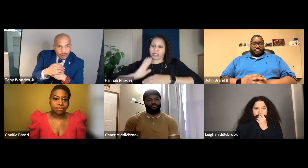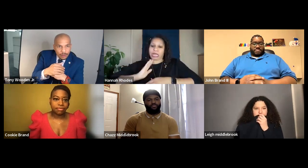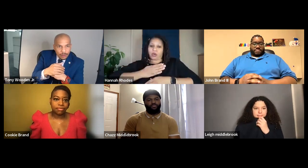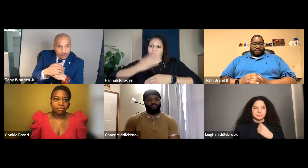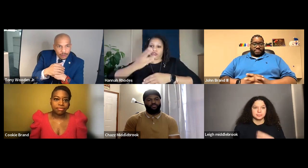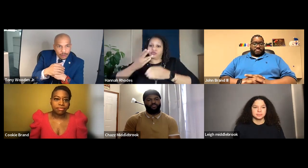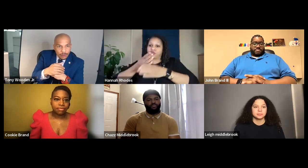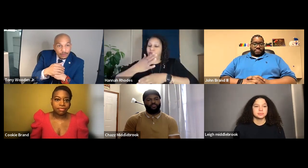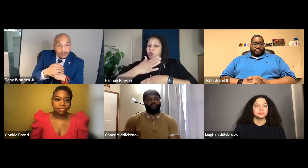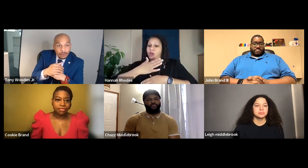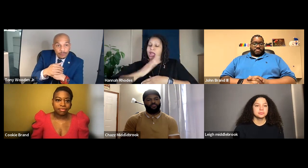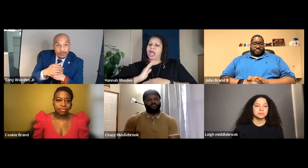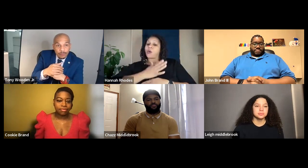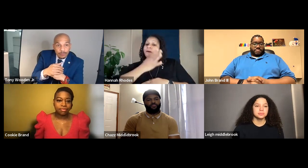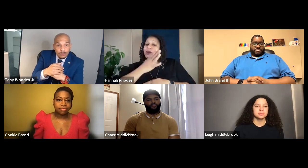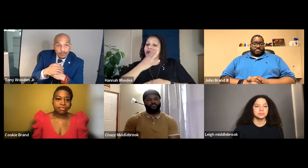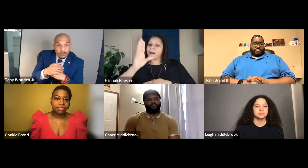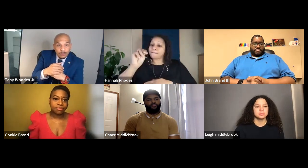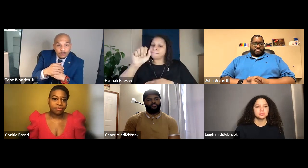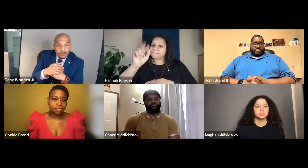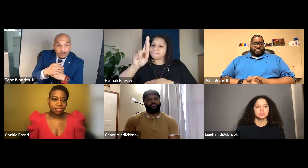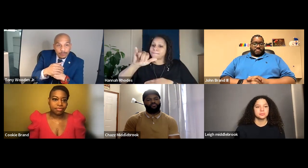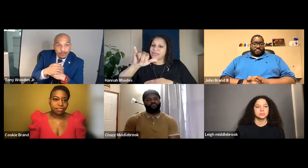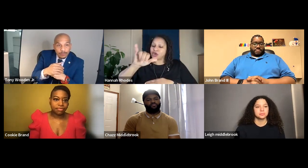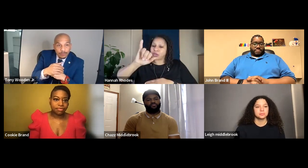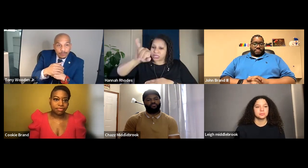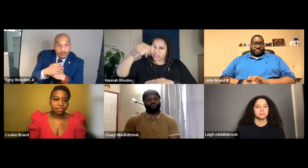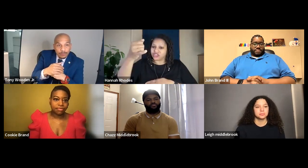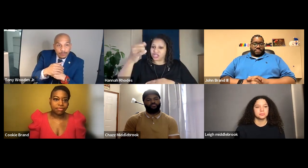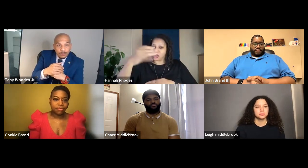You know, we talk about our African diaspora and the ancestry we have.